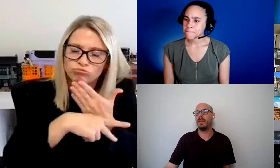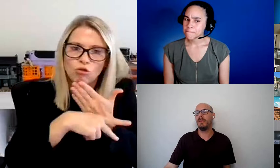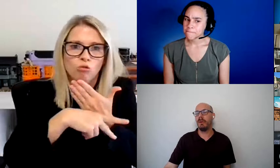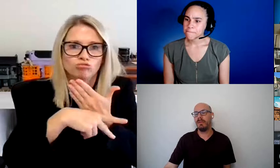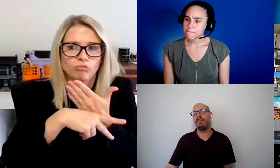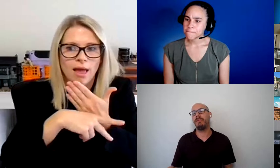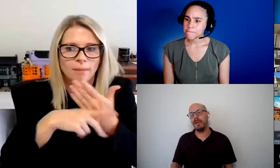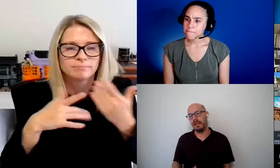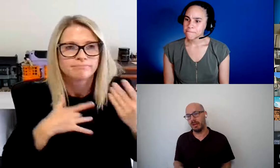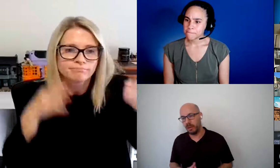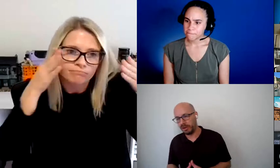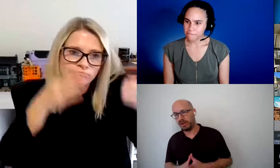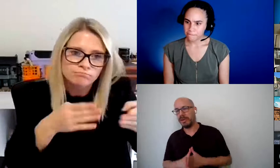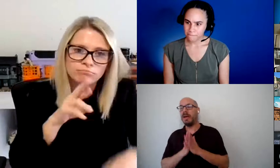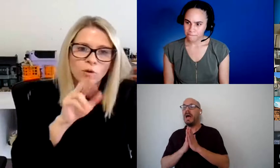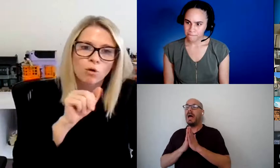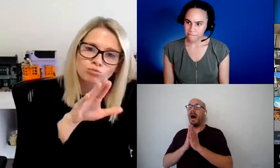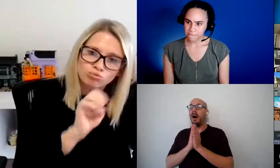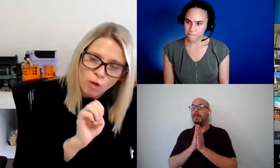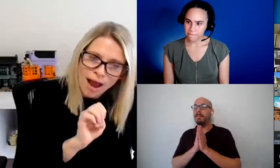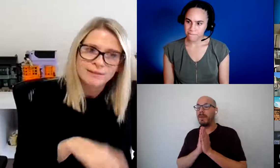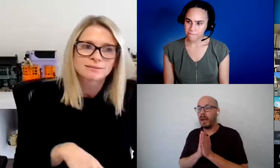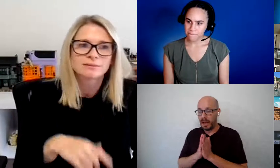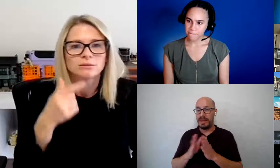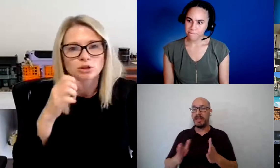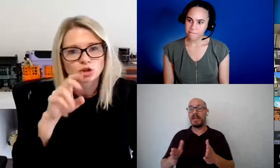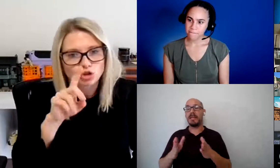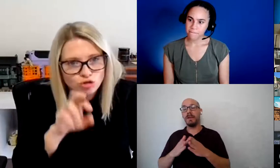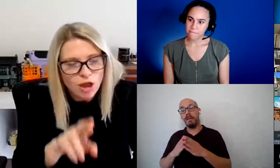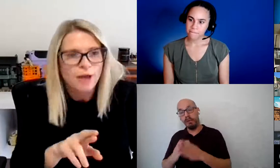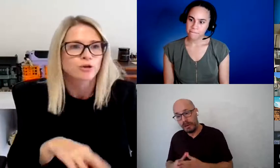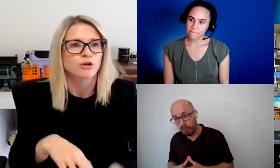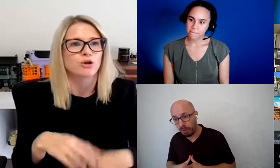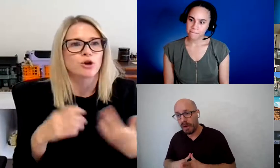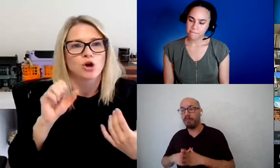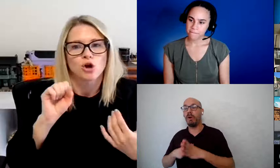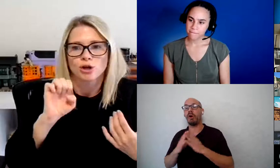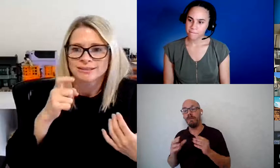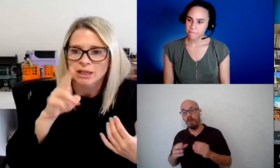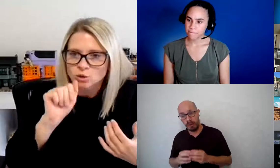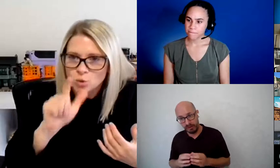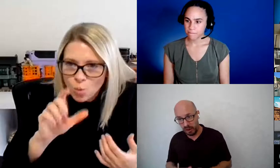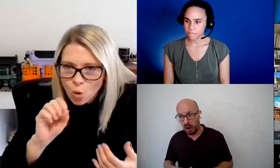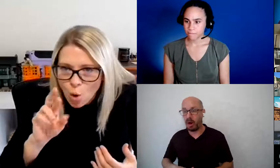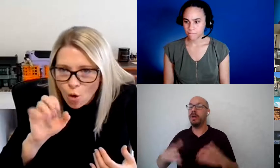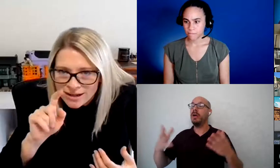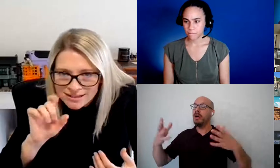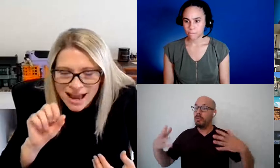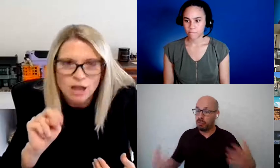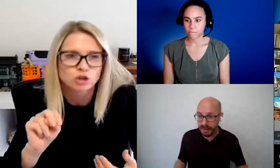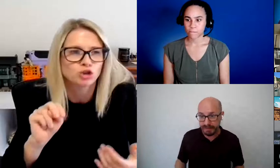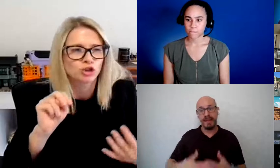So this is a really good question. I think diversity programs are going to focus in on race,